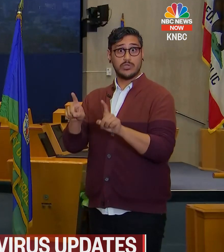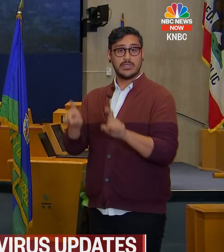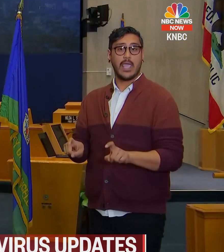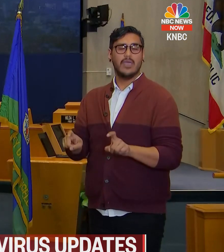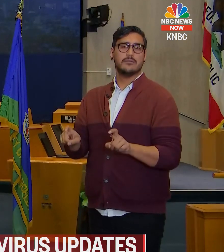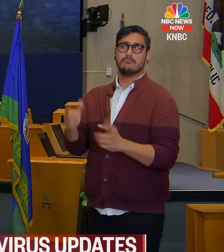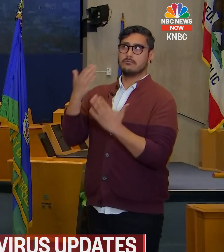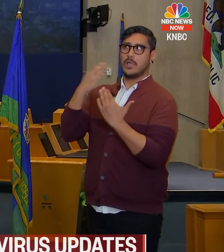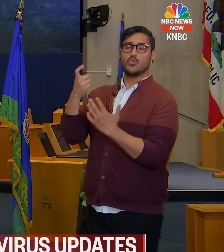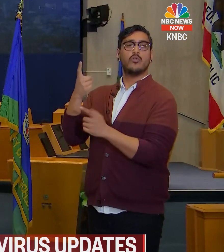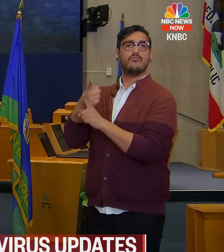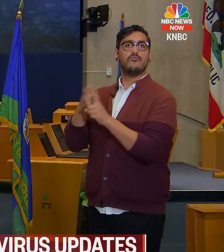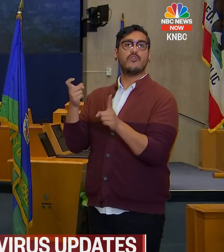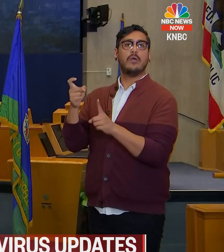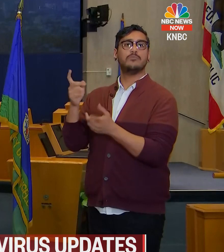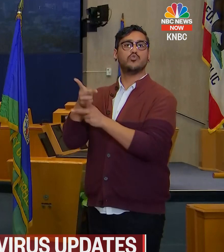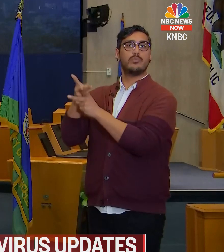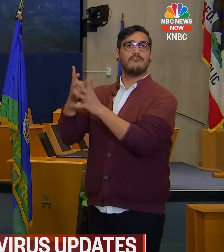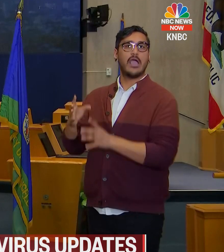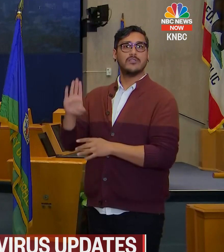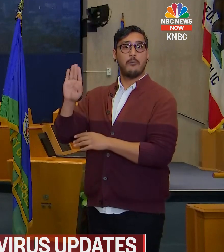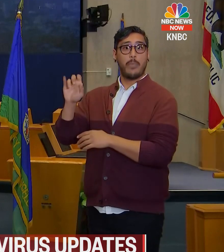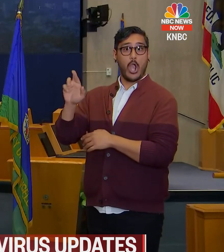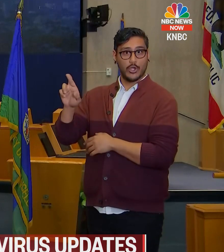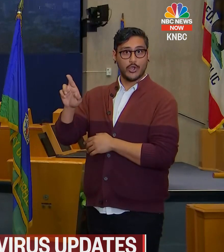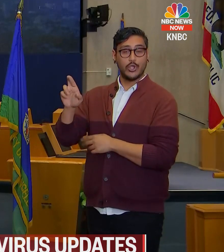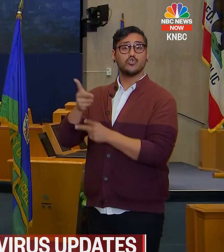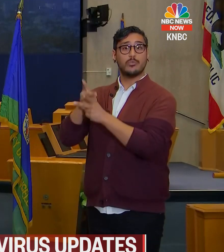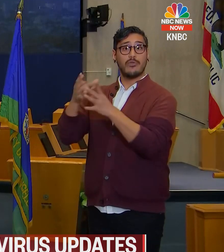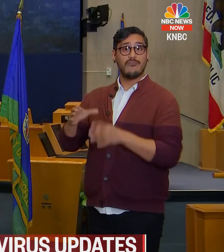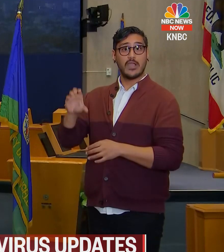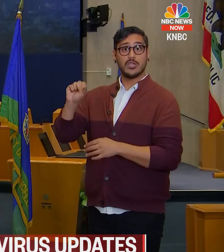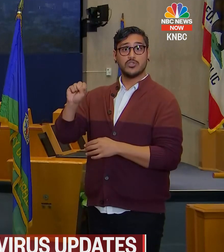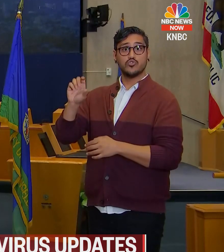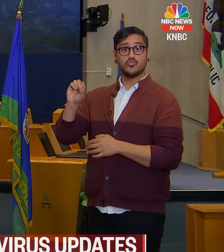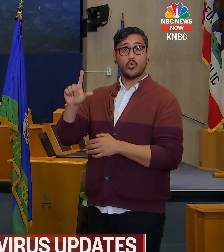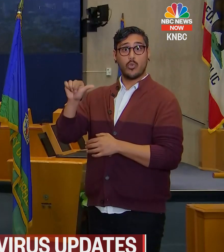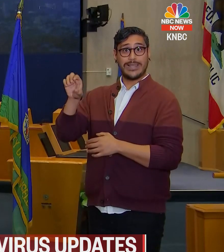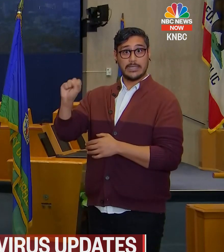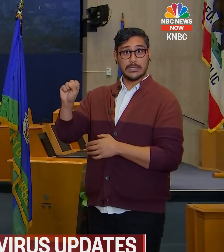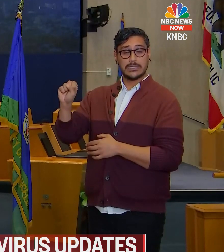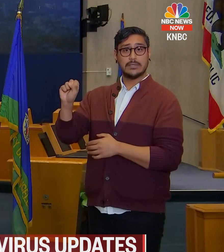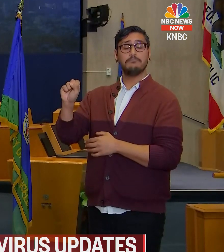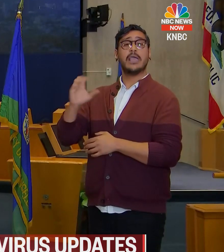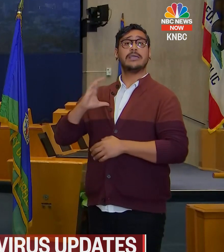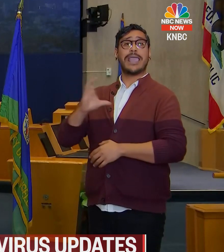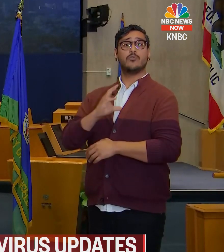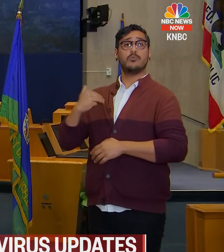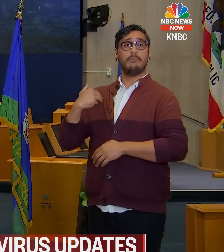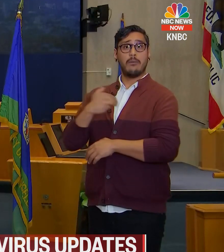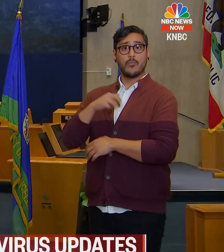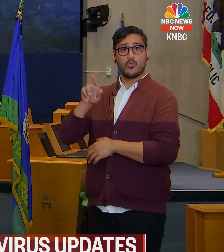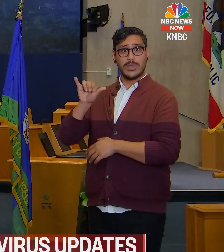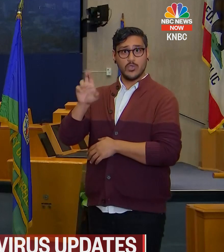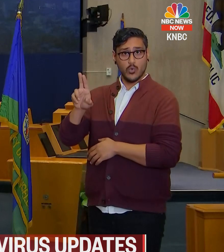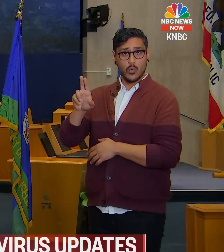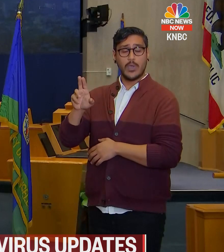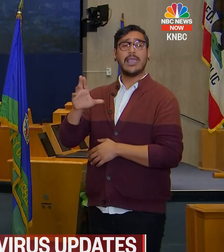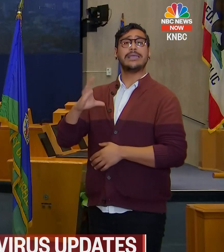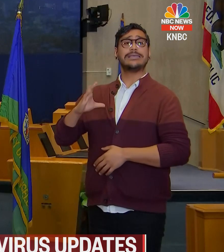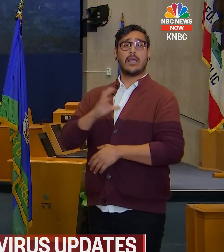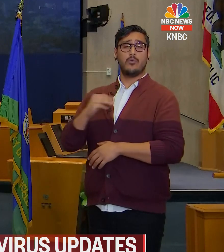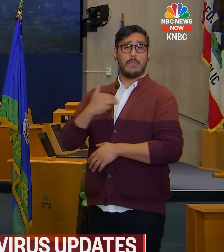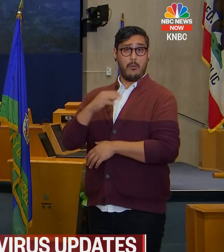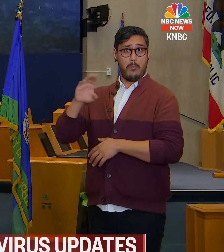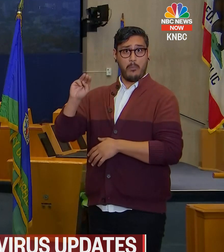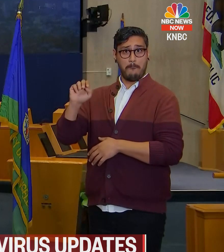funded by Supervisor Barger, Supervisor Solis, Council President Martinez, and Councilmember Ryu, will be rolling